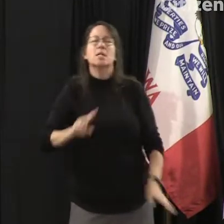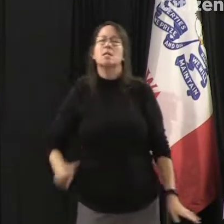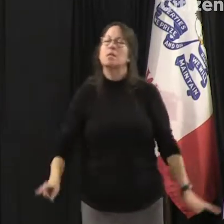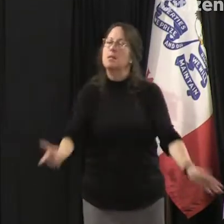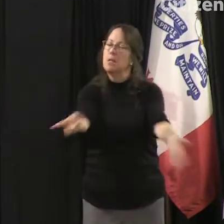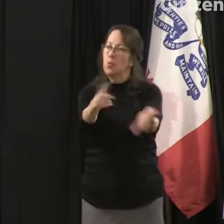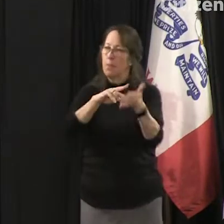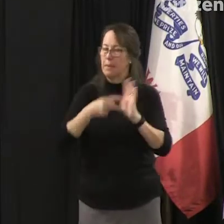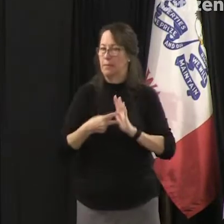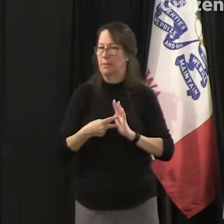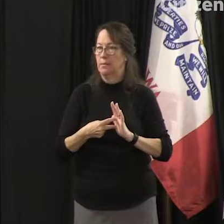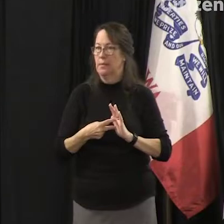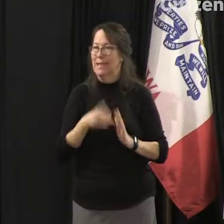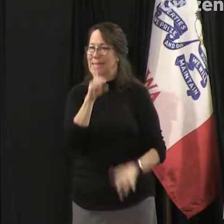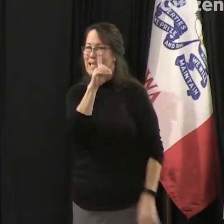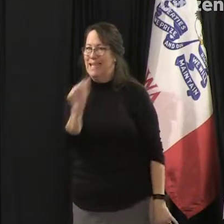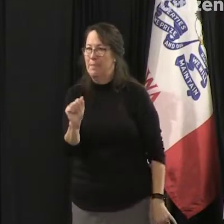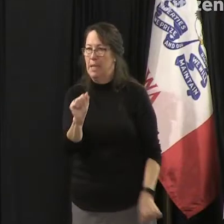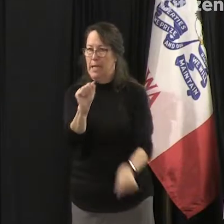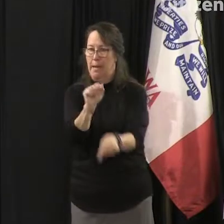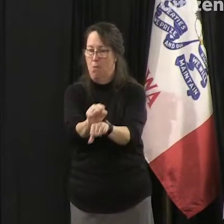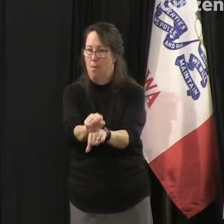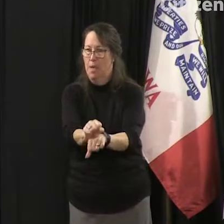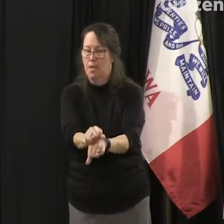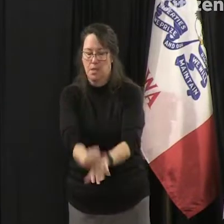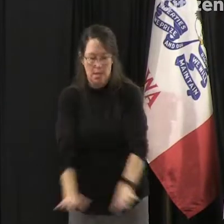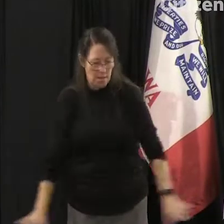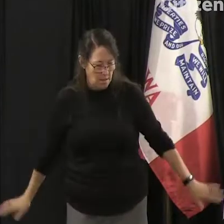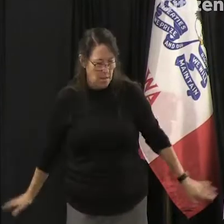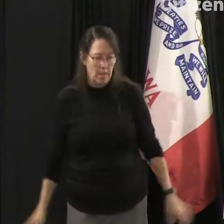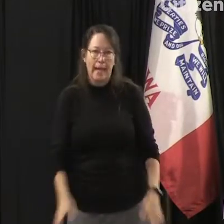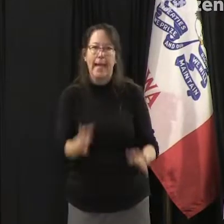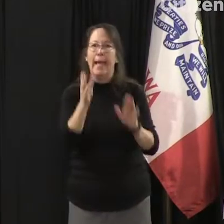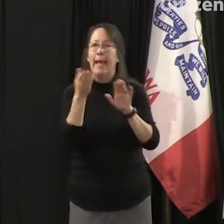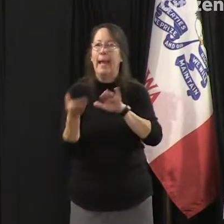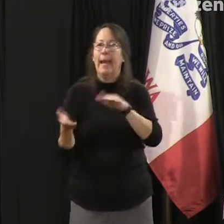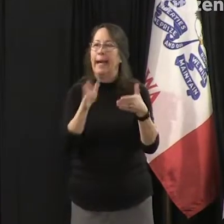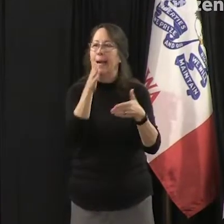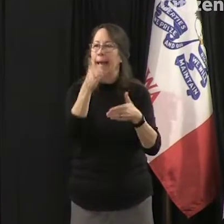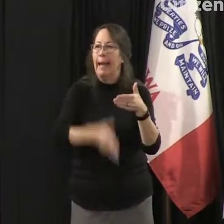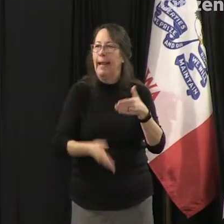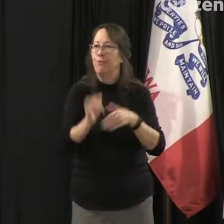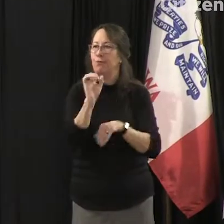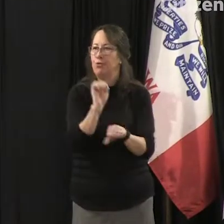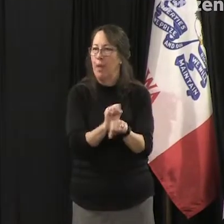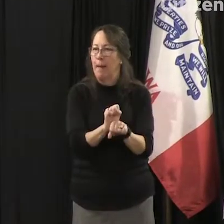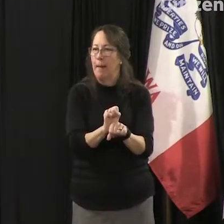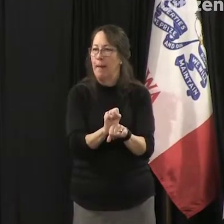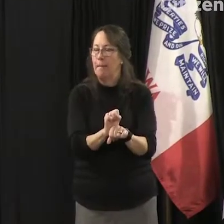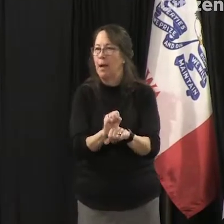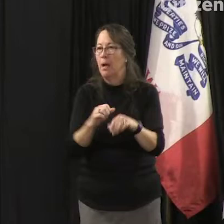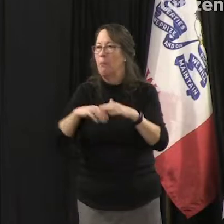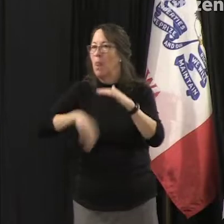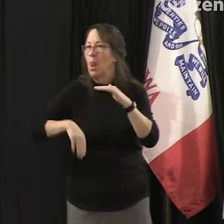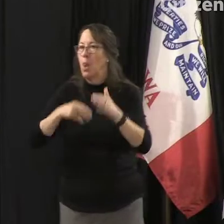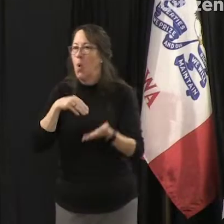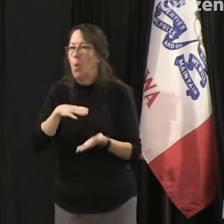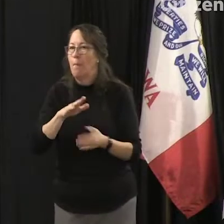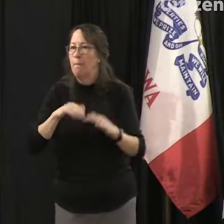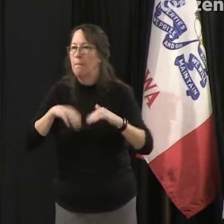mean disability employment. I don't mean some dead-end job at sub-minimum